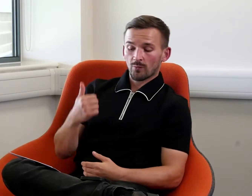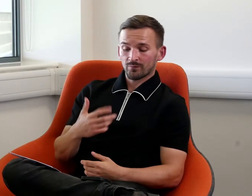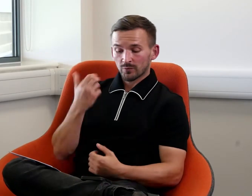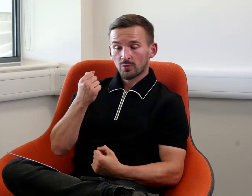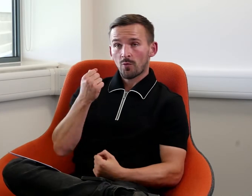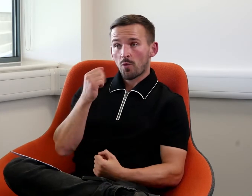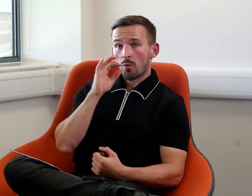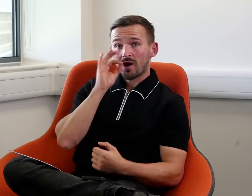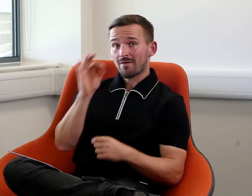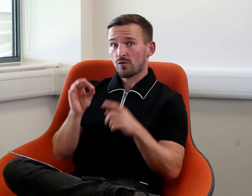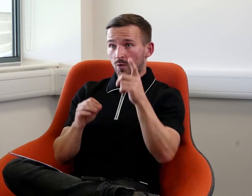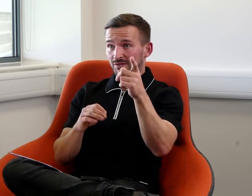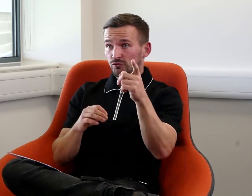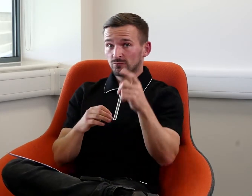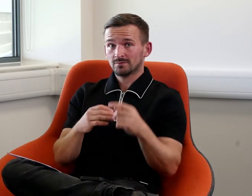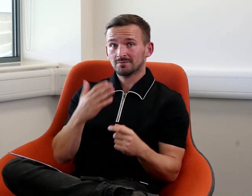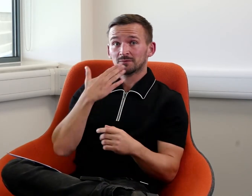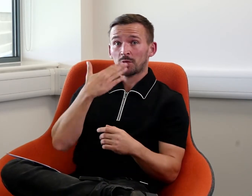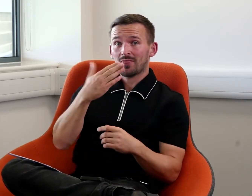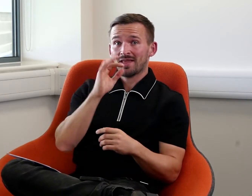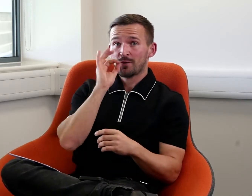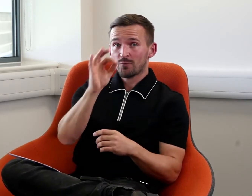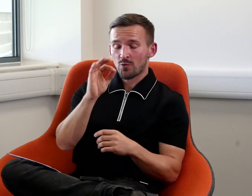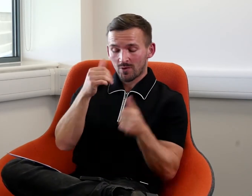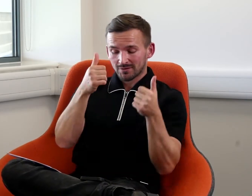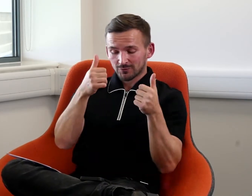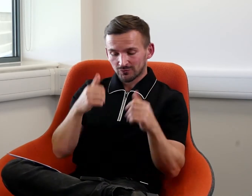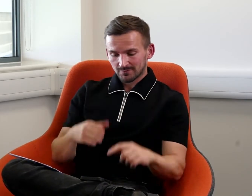Yeah, thank you. So we've had a question through.